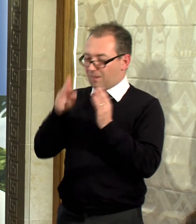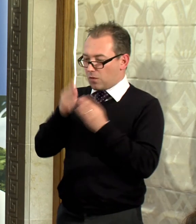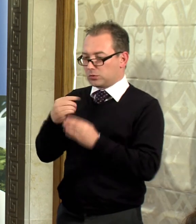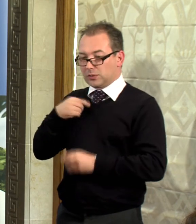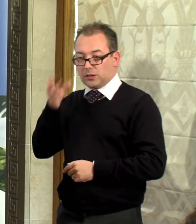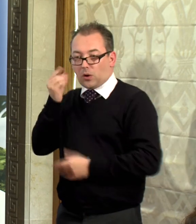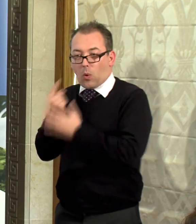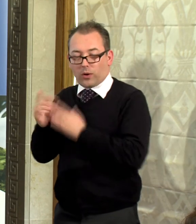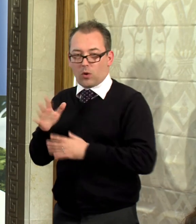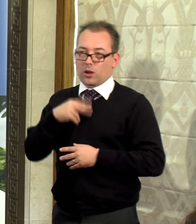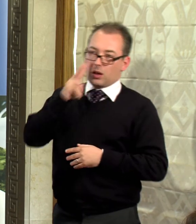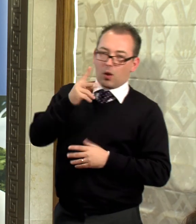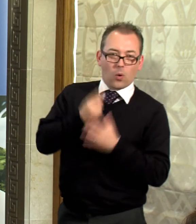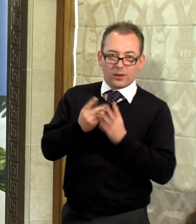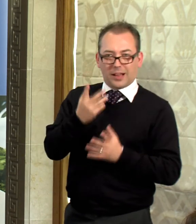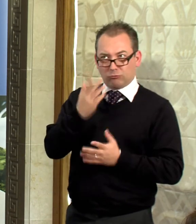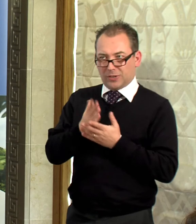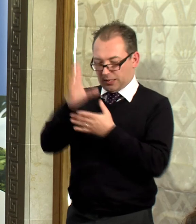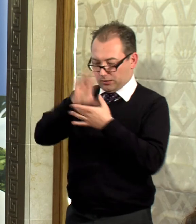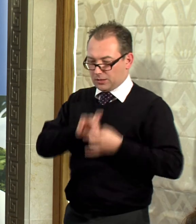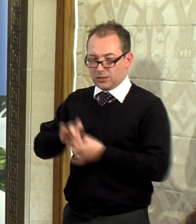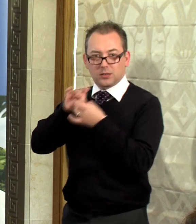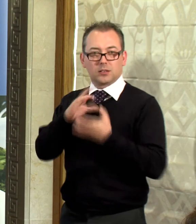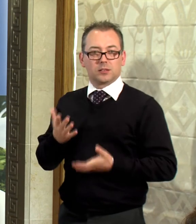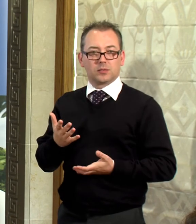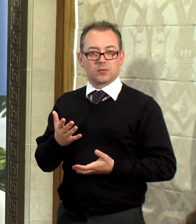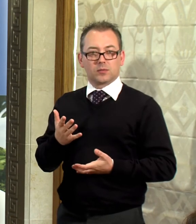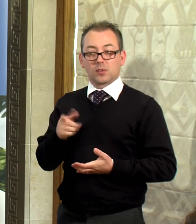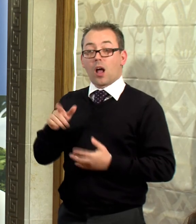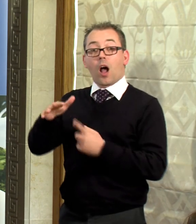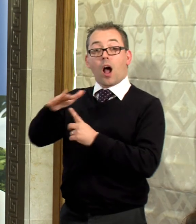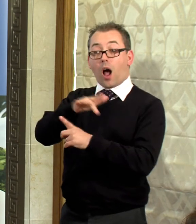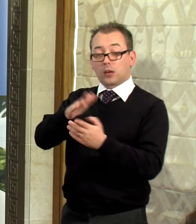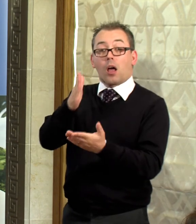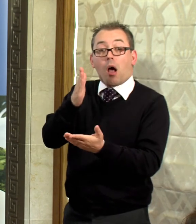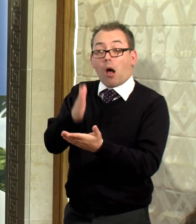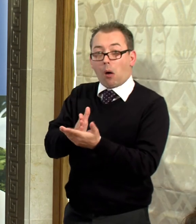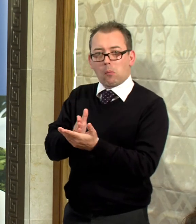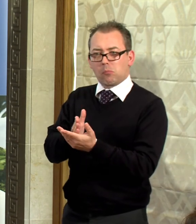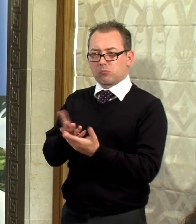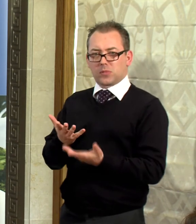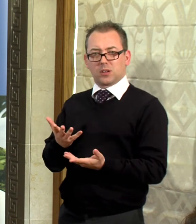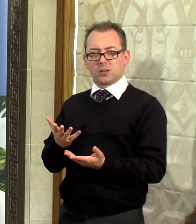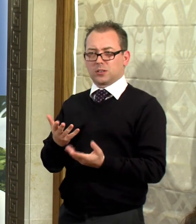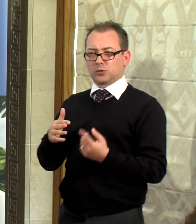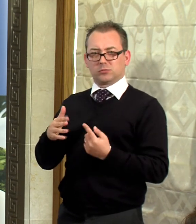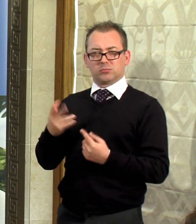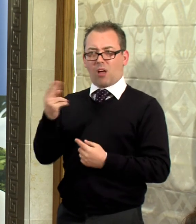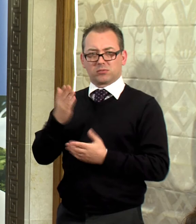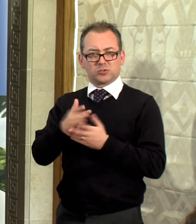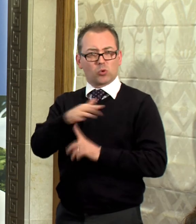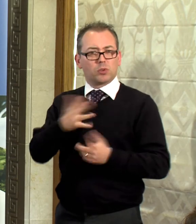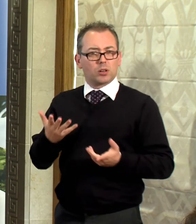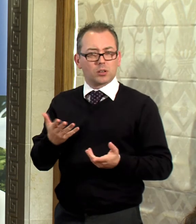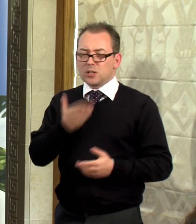Moreover, the arts are a social activity. So whether or not a person is profoundly deaf or hard